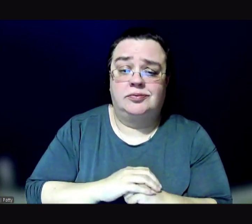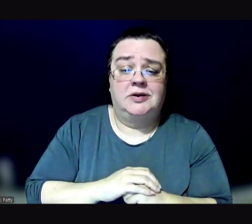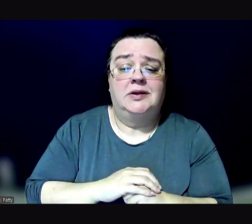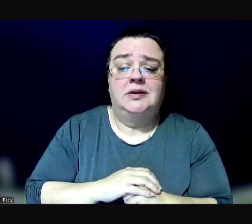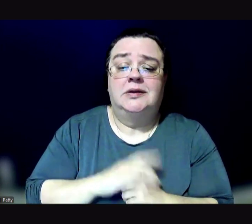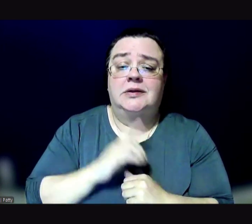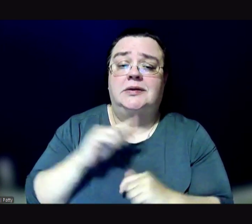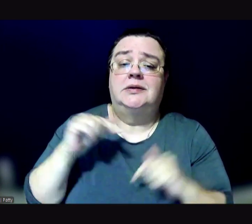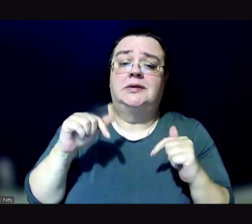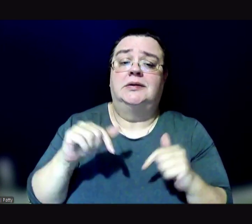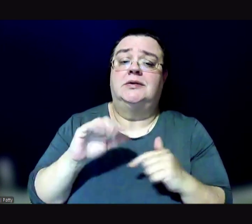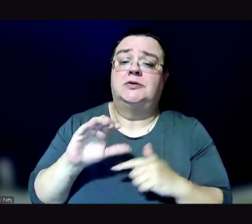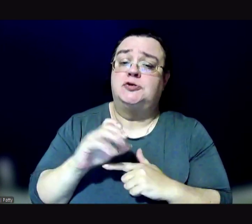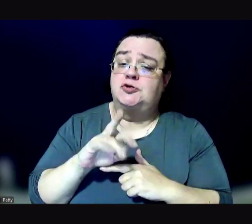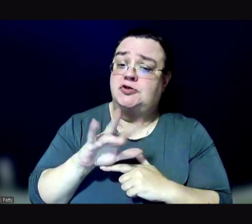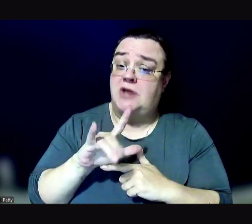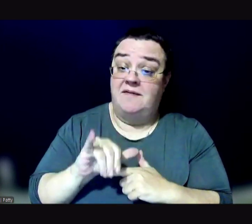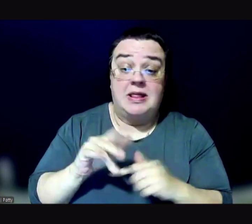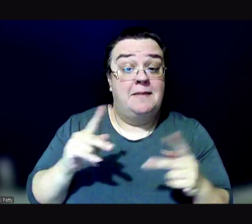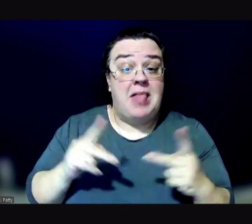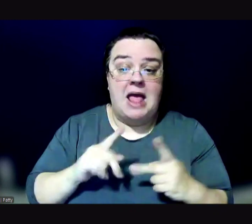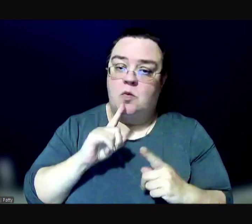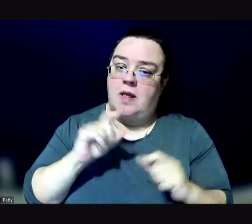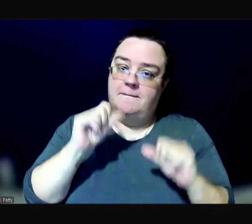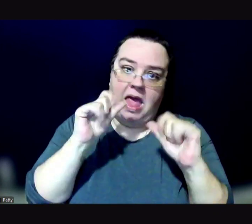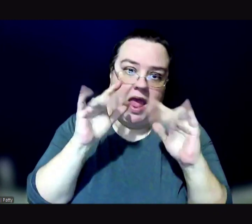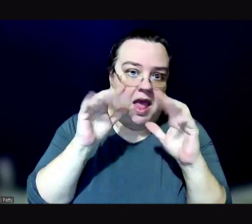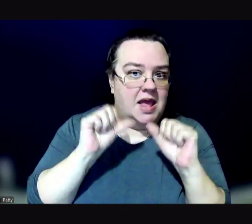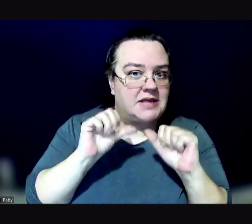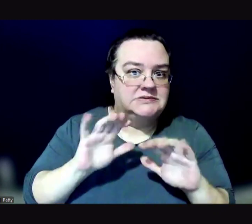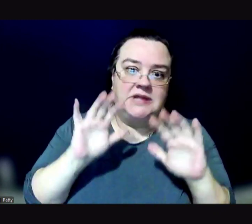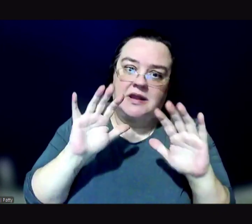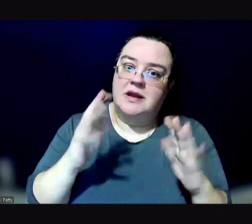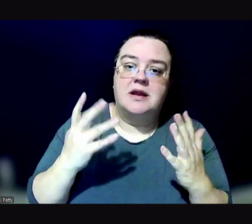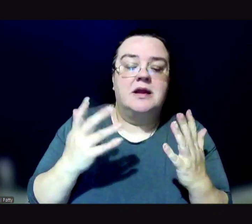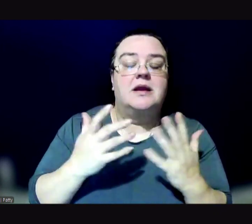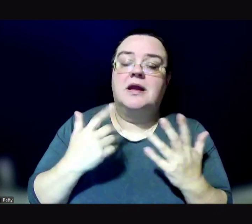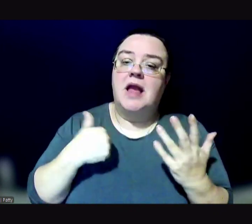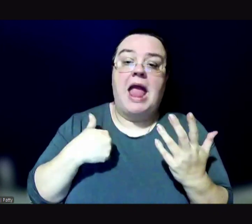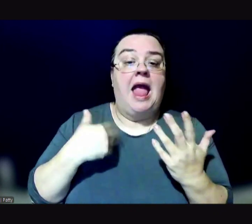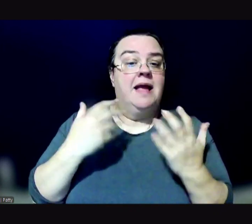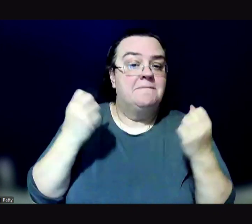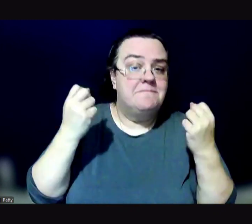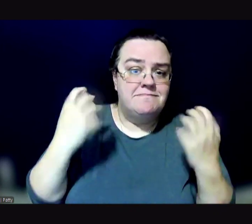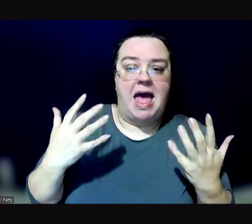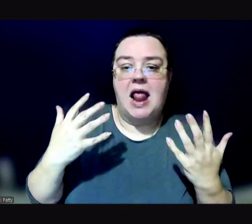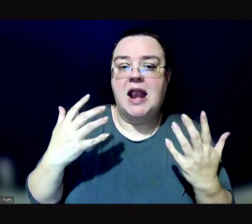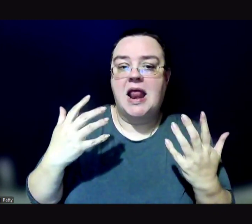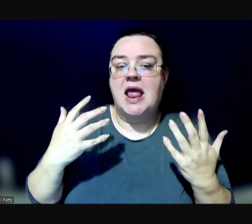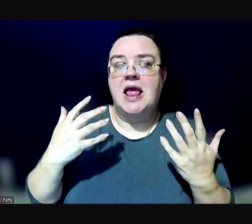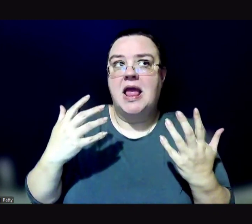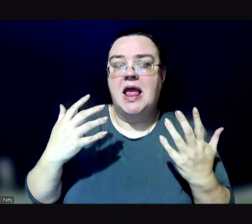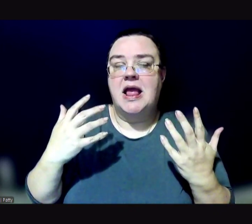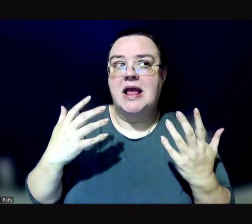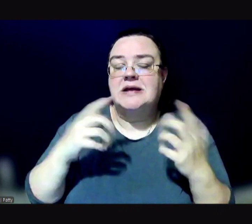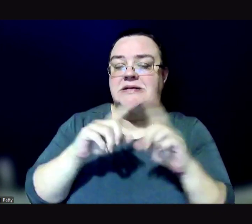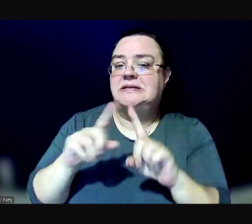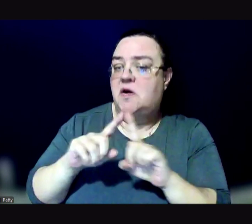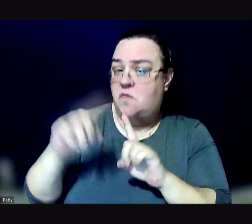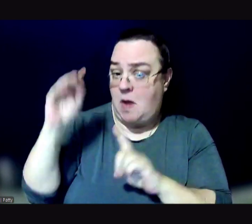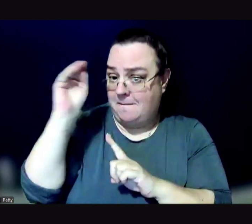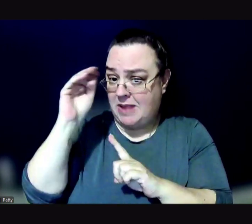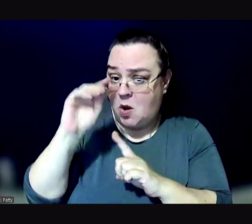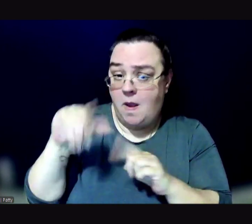Cheverly is an amazing place. We do have a lot of difference of opinions about things, but I am